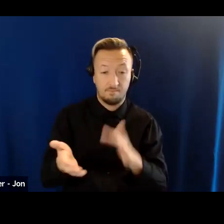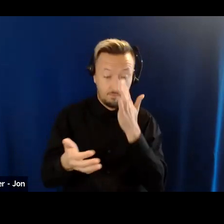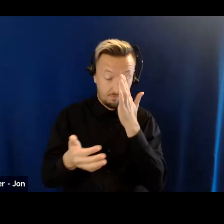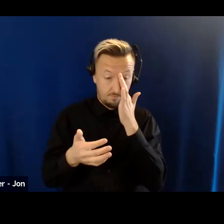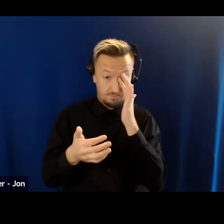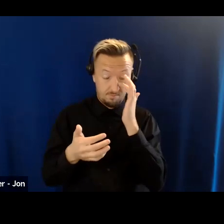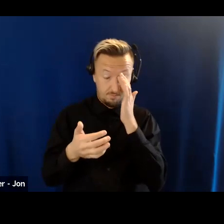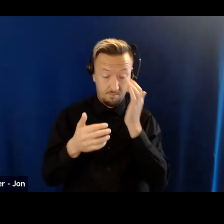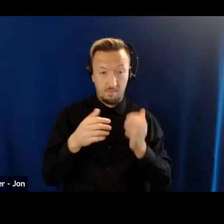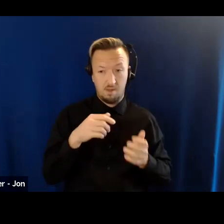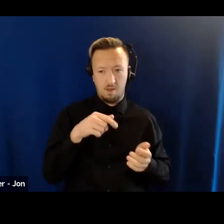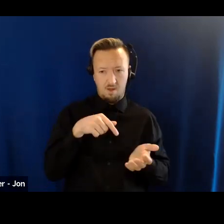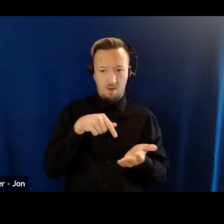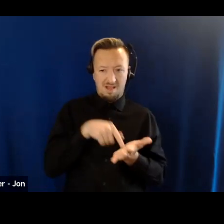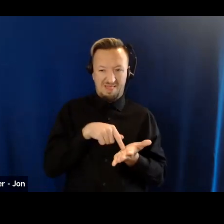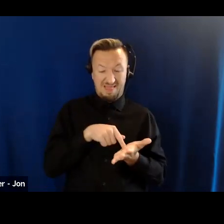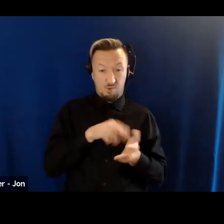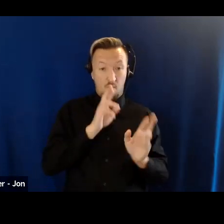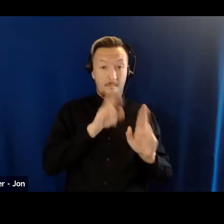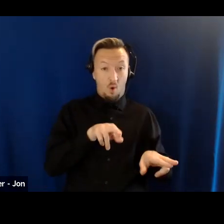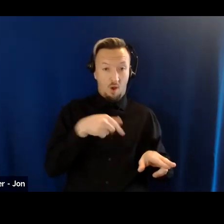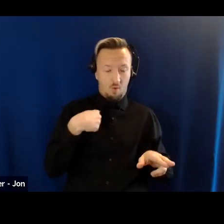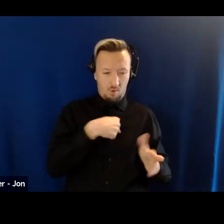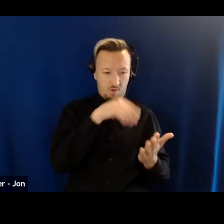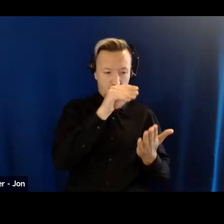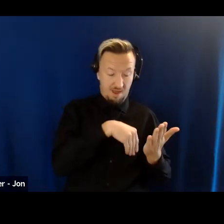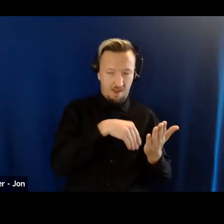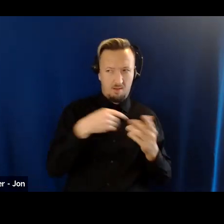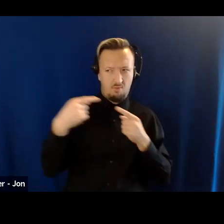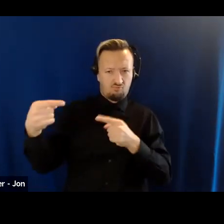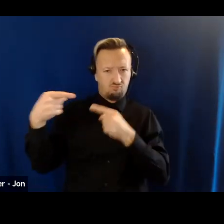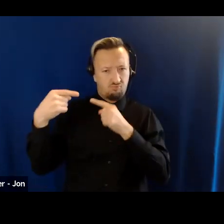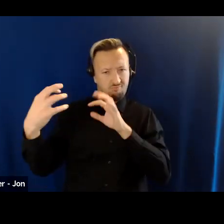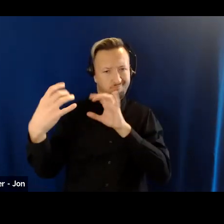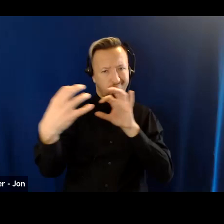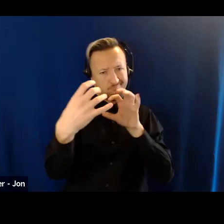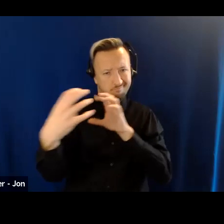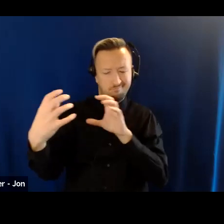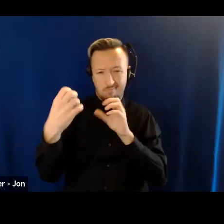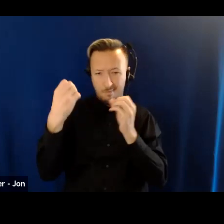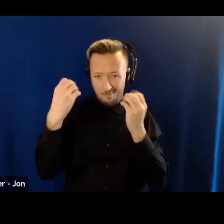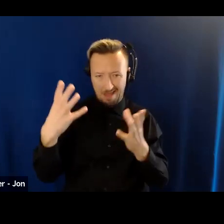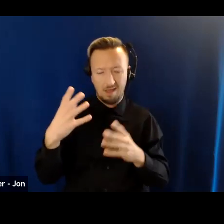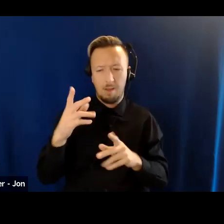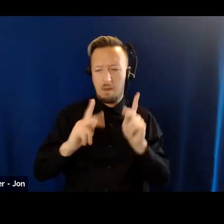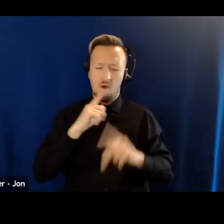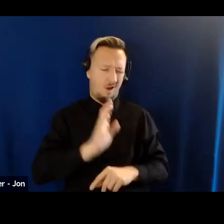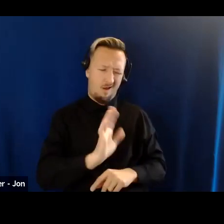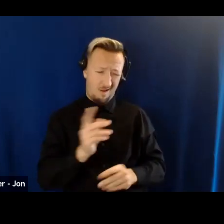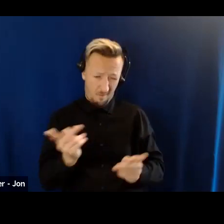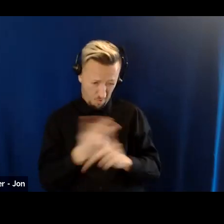report if people really died more frequently in nursing homes. That conversation has been put to rest, sadly, because